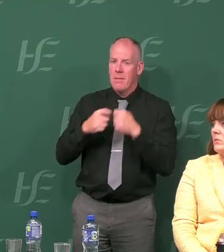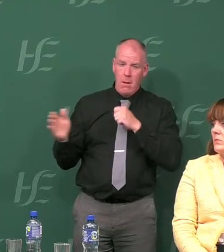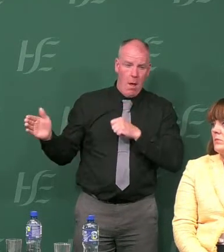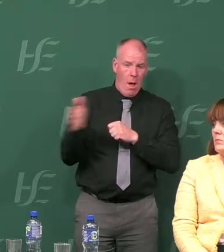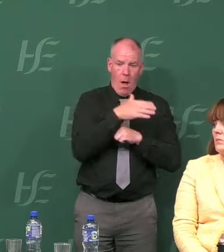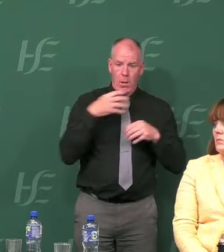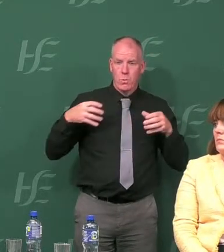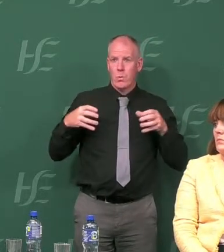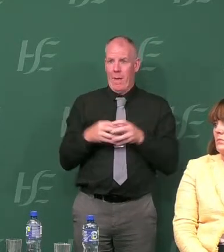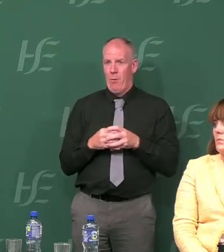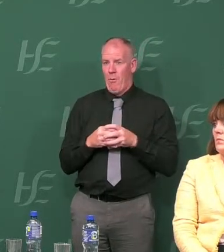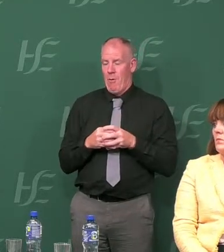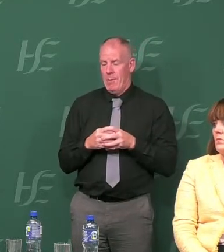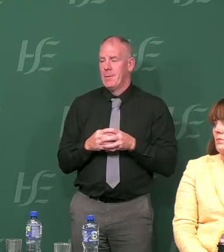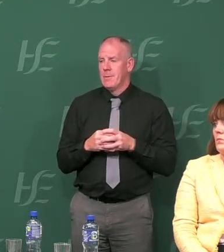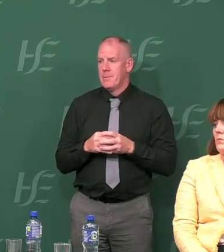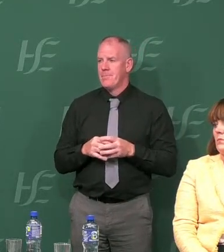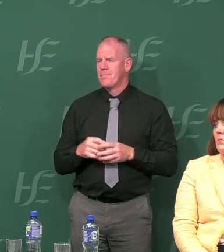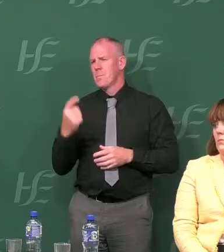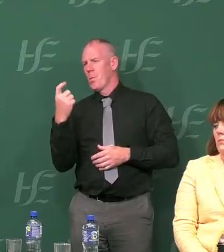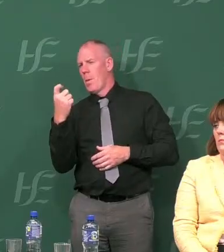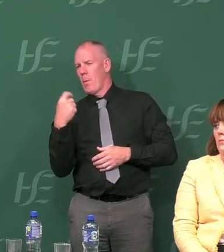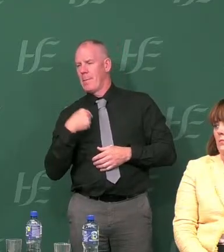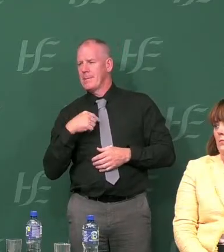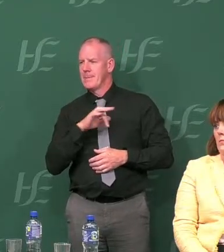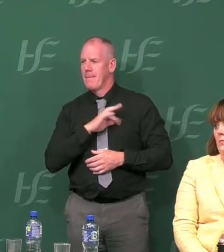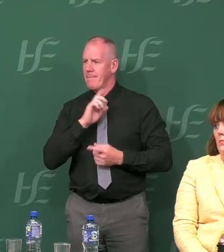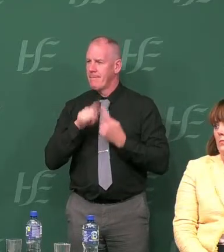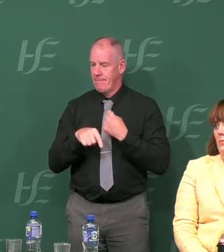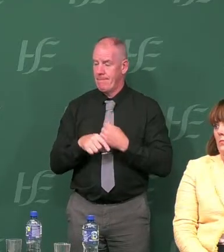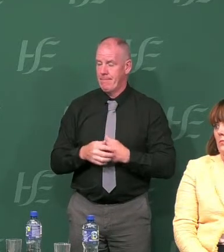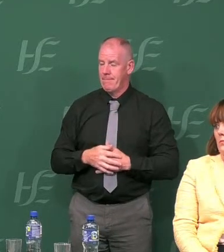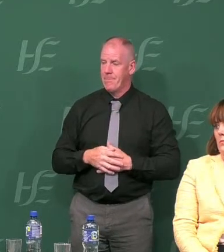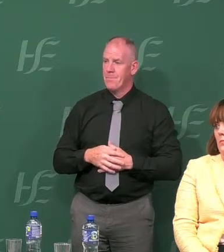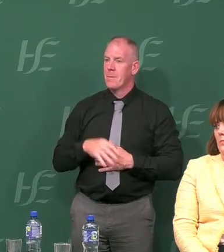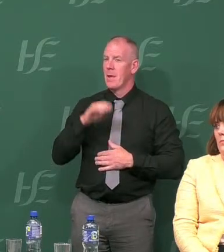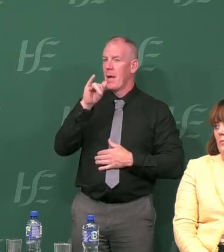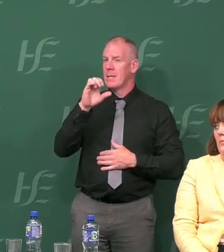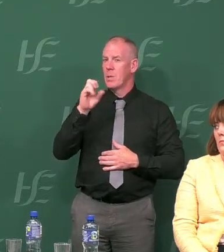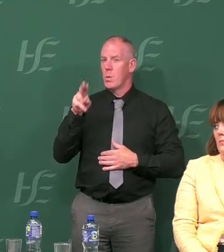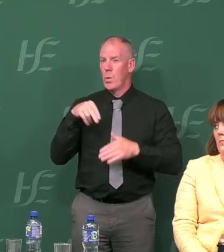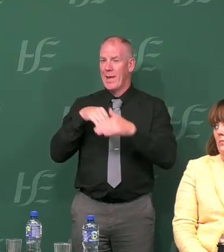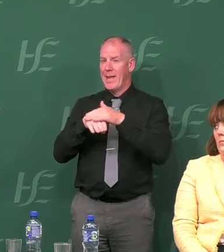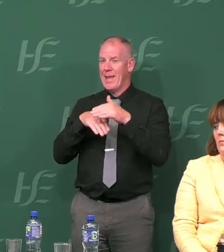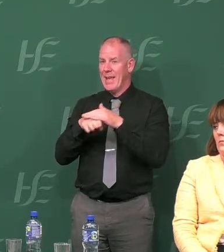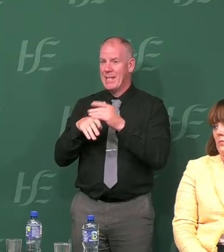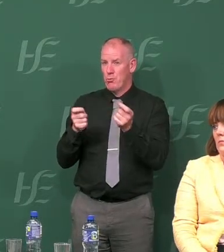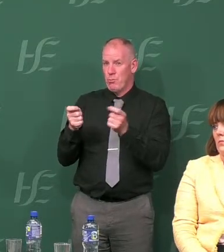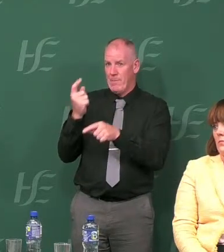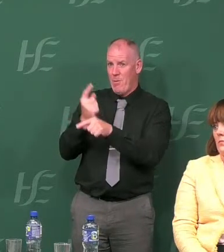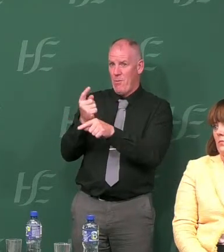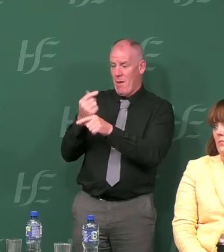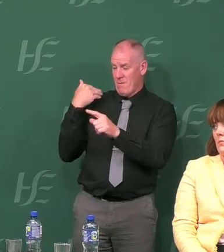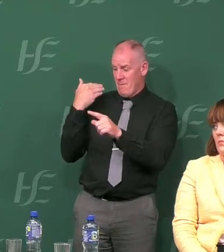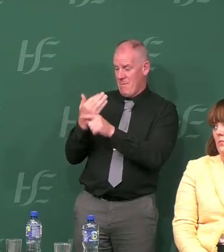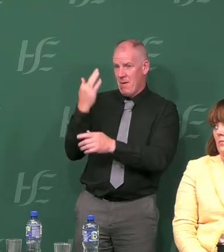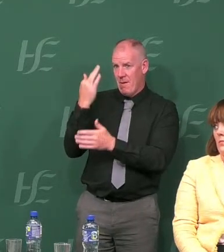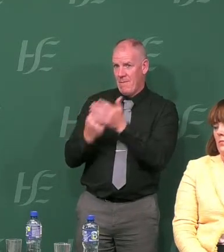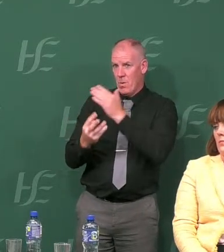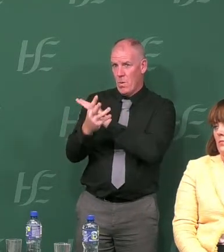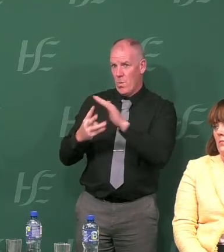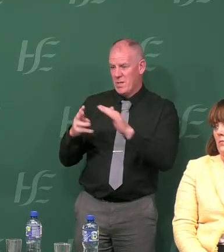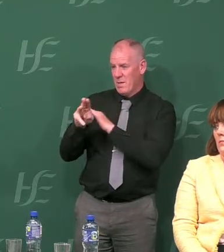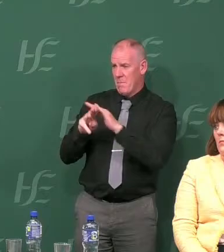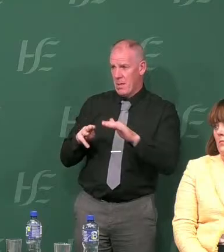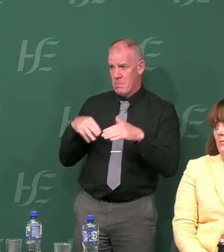position. Yeah, just one more for me then, just in terms of ICU admissions or people who have been treated in ICU over the last number of weeks